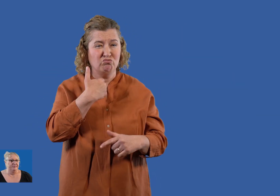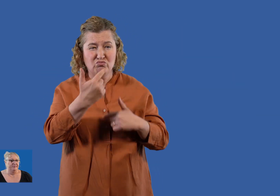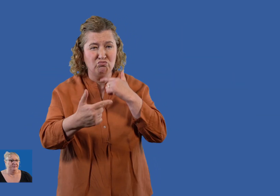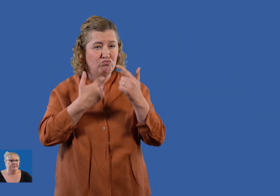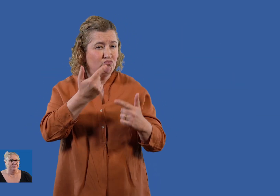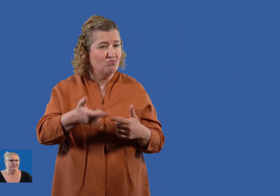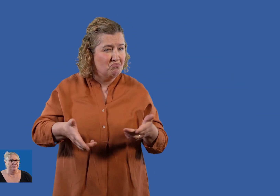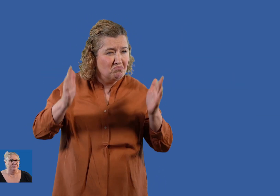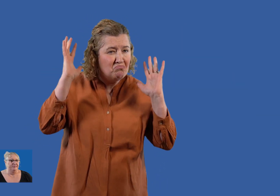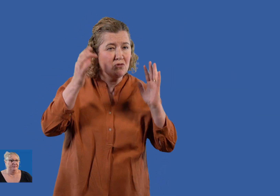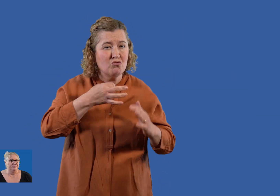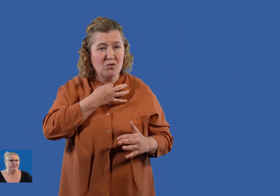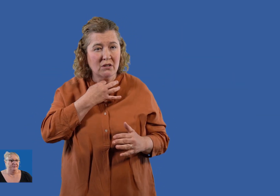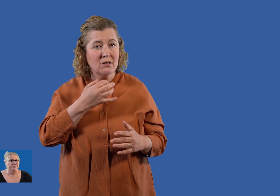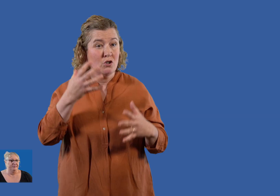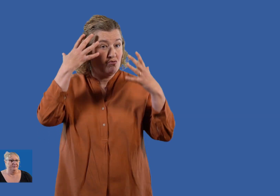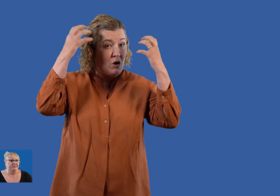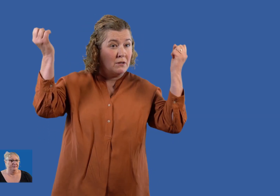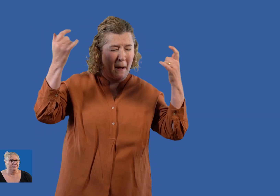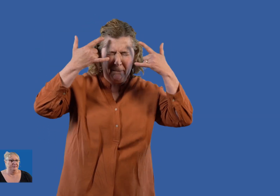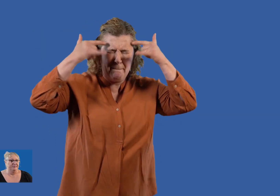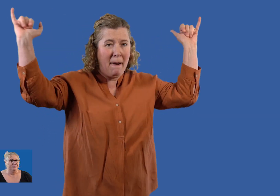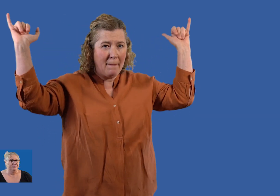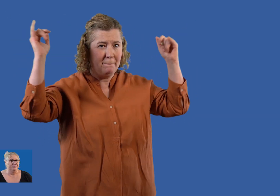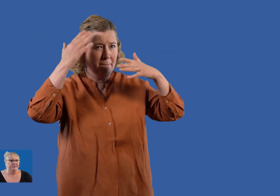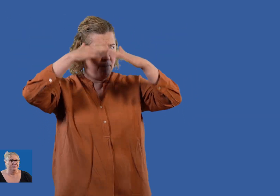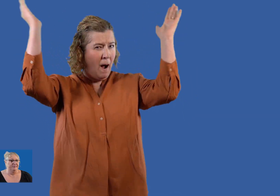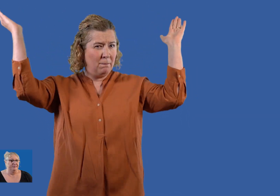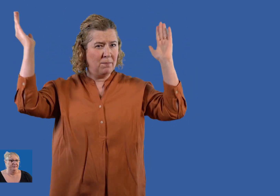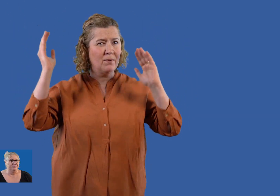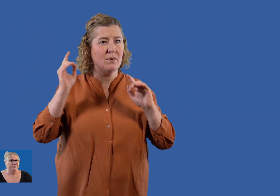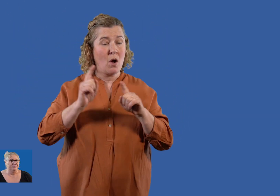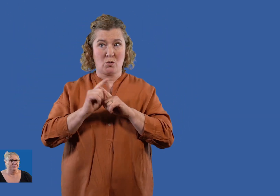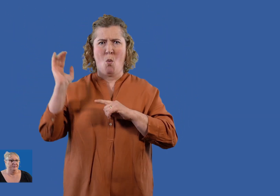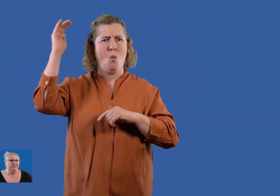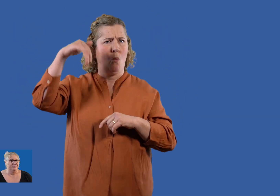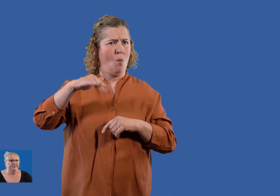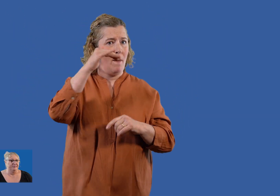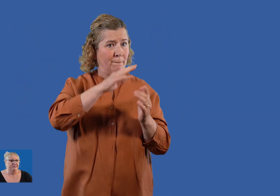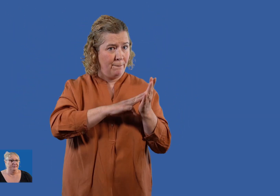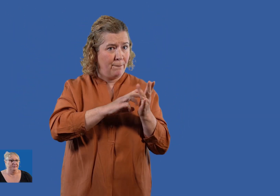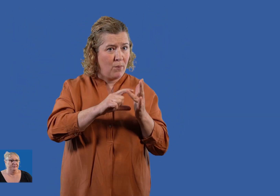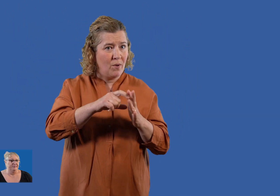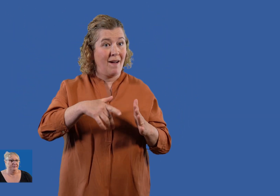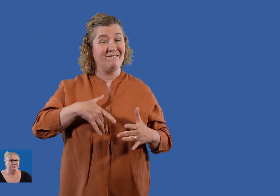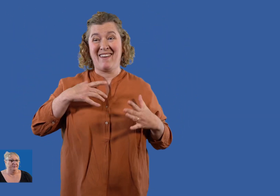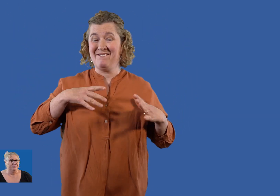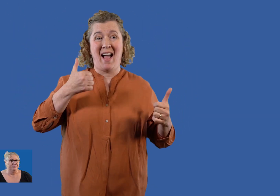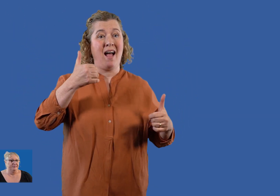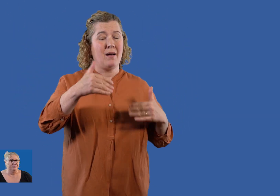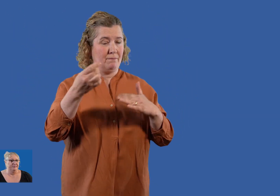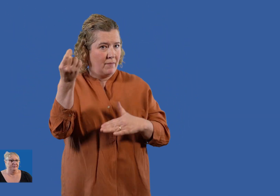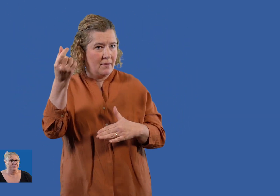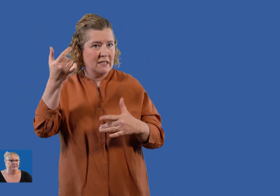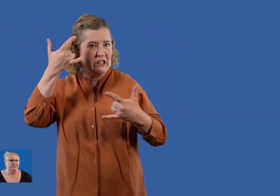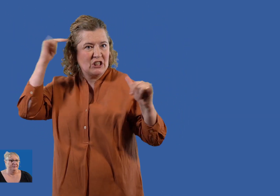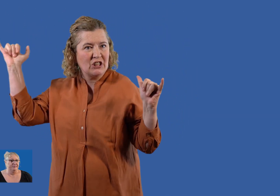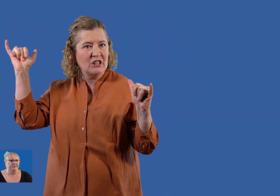take huge risks, experience considerable distress, have explosive temper and unstable moods. They might feel fine one second,